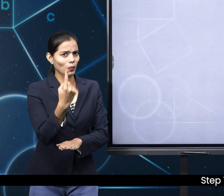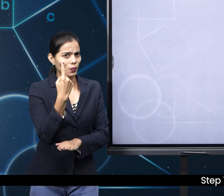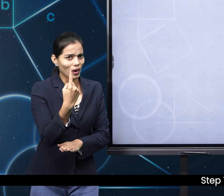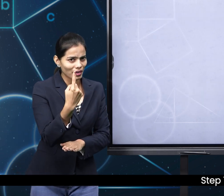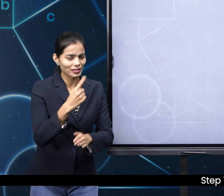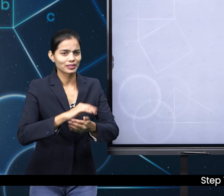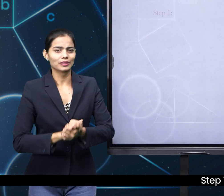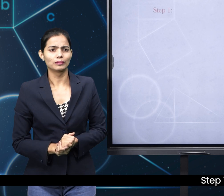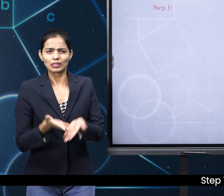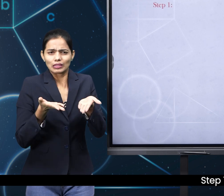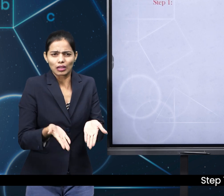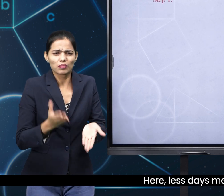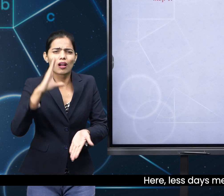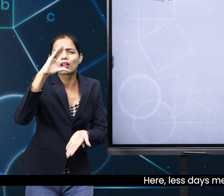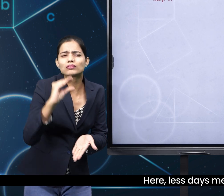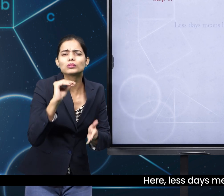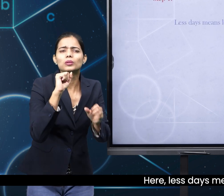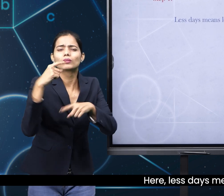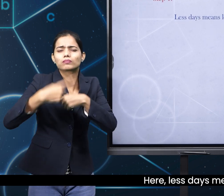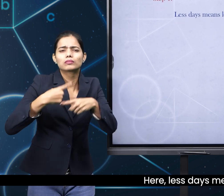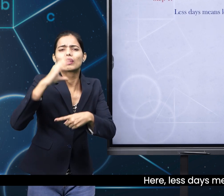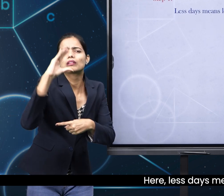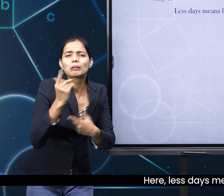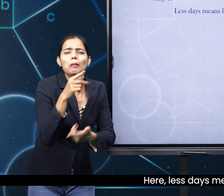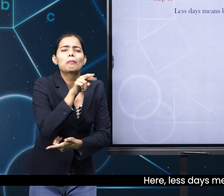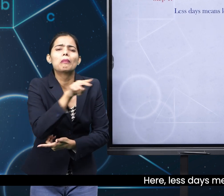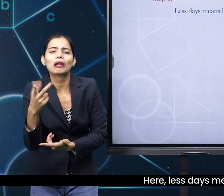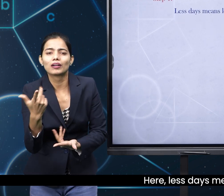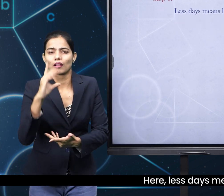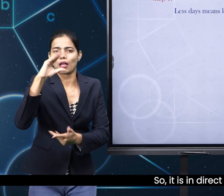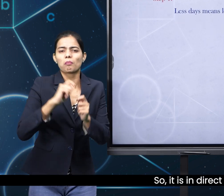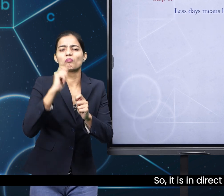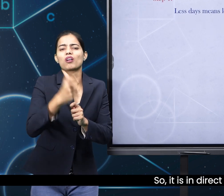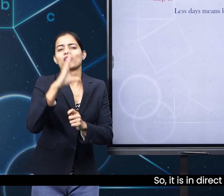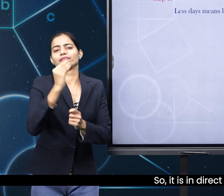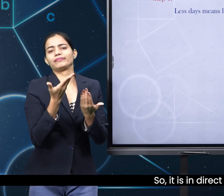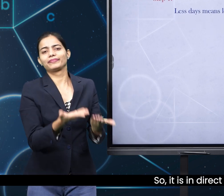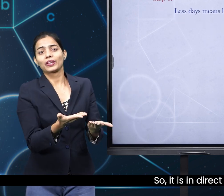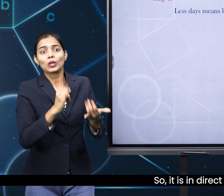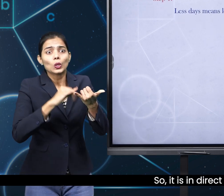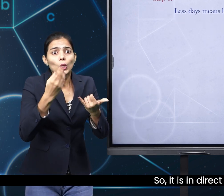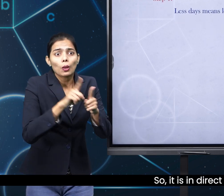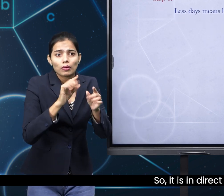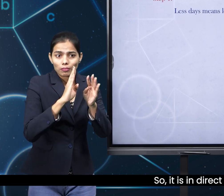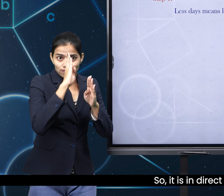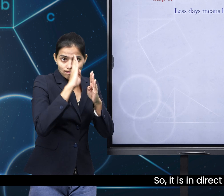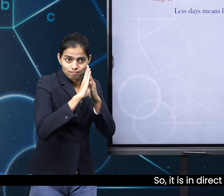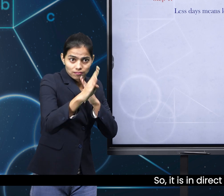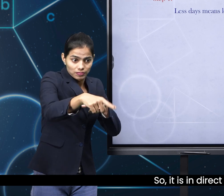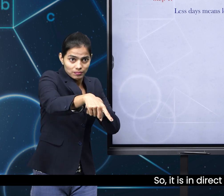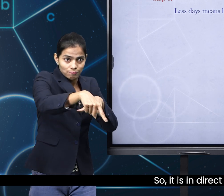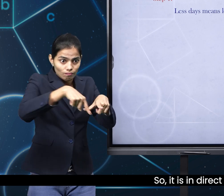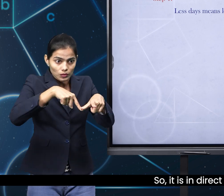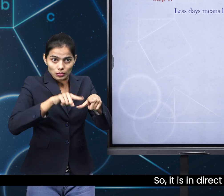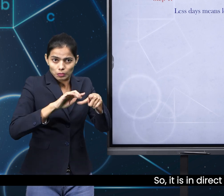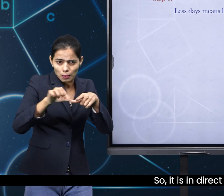Step 1. Here, less days means less pay. So, it is in direct proportion.